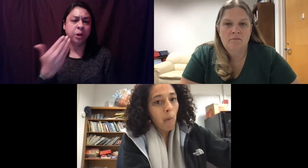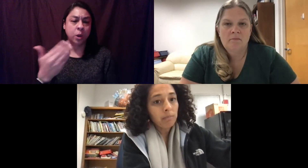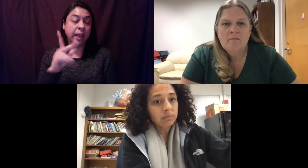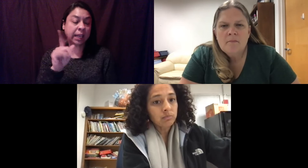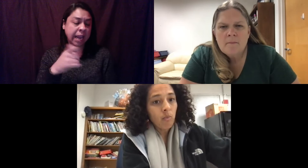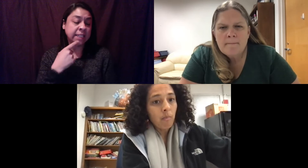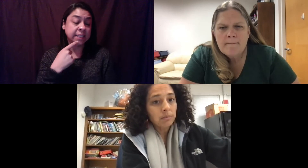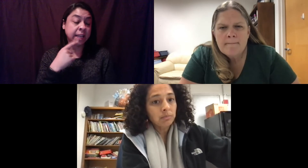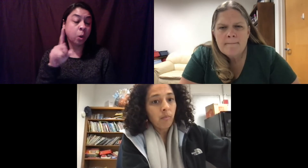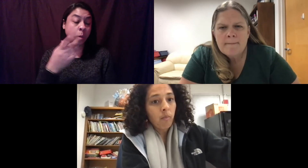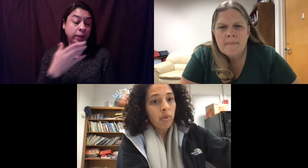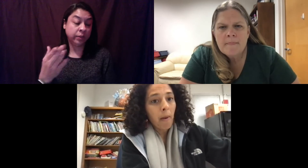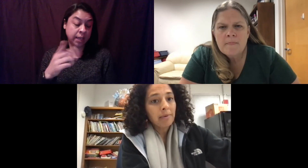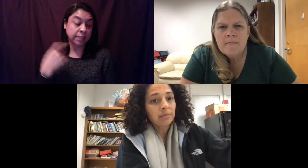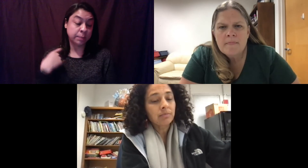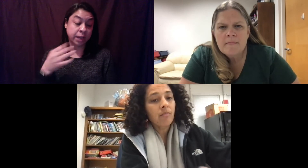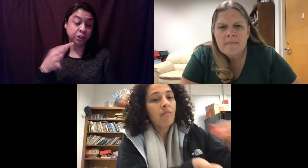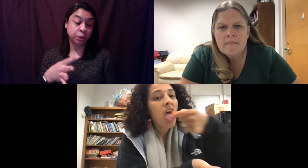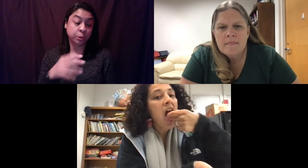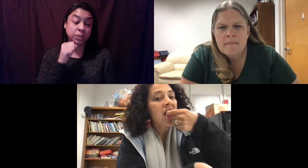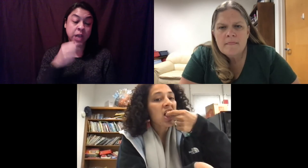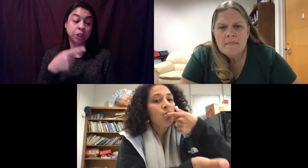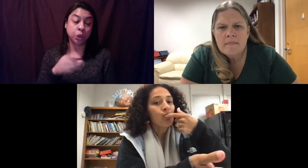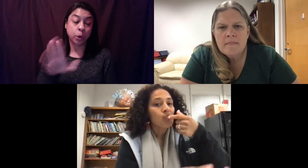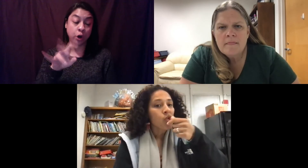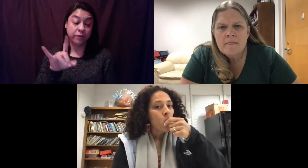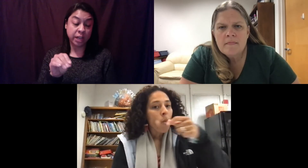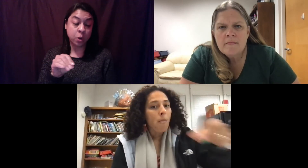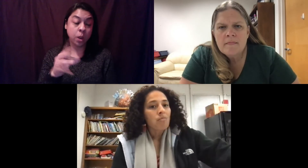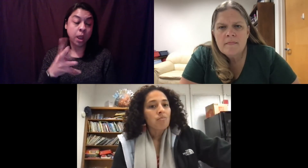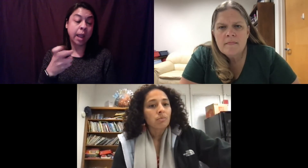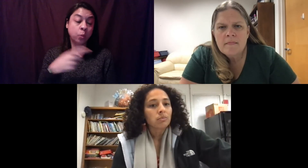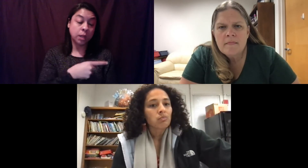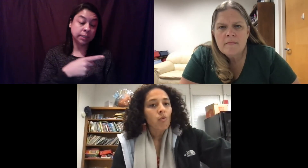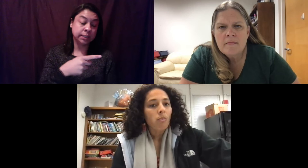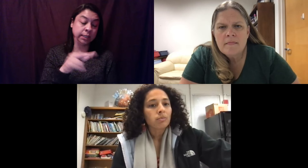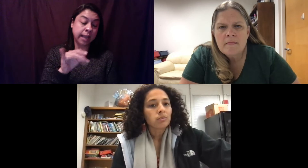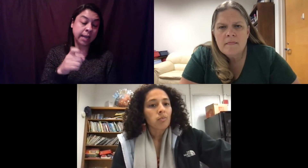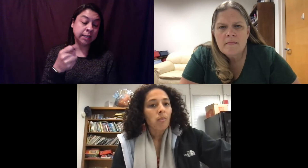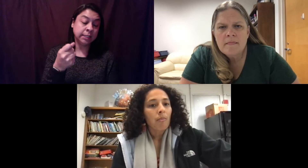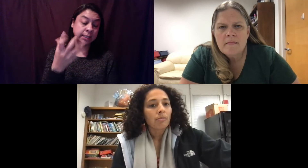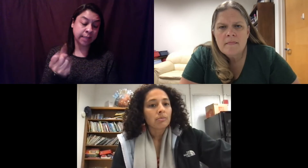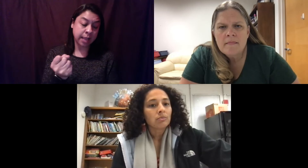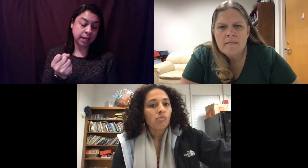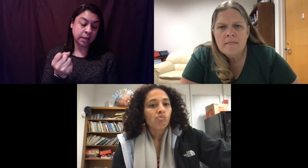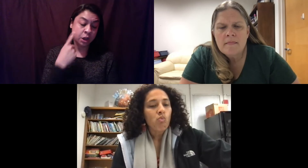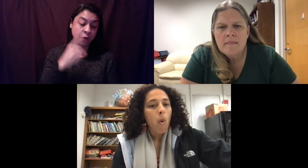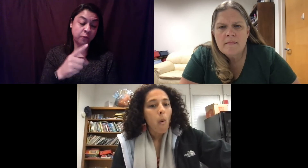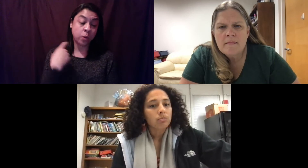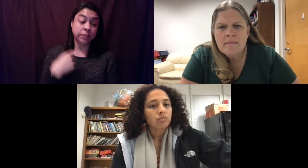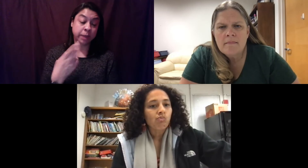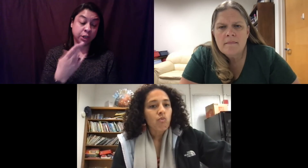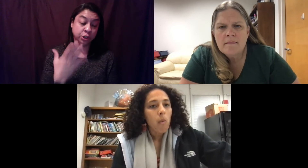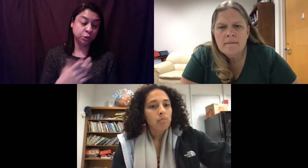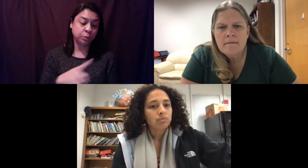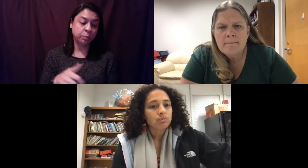I'm gonna go. Katie said only thing Spanish interpreter is not showing her video and wants Katie to sign for